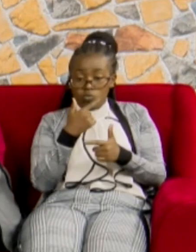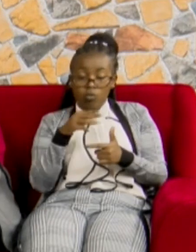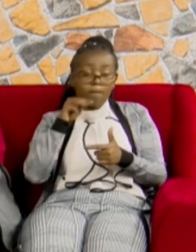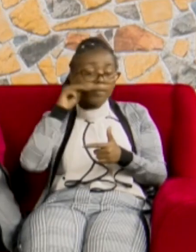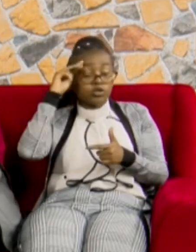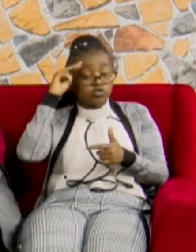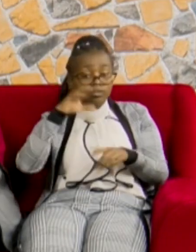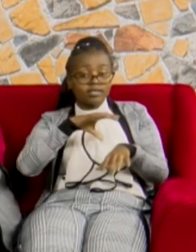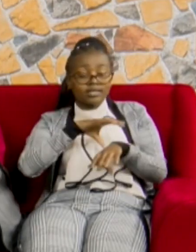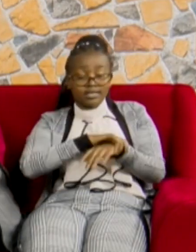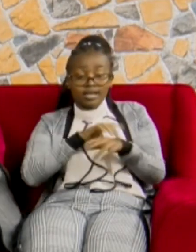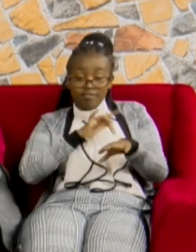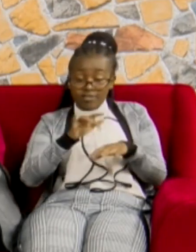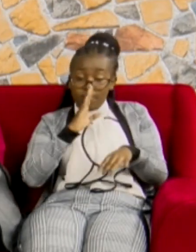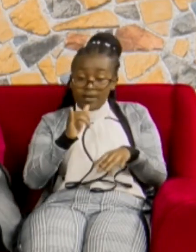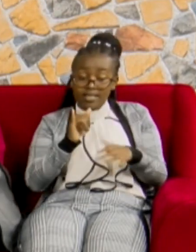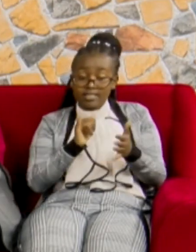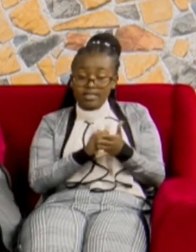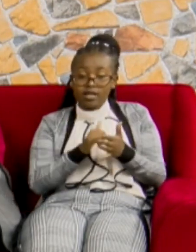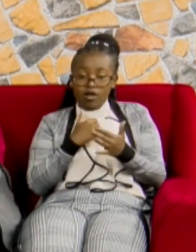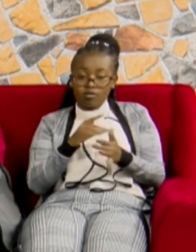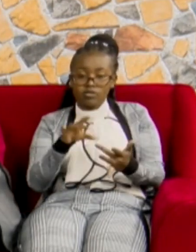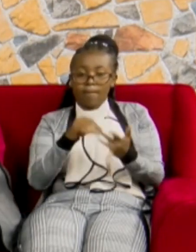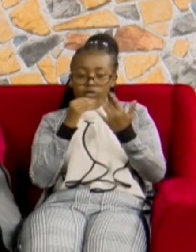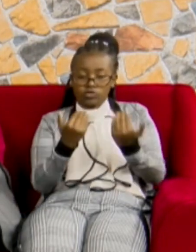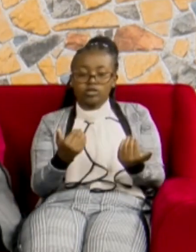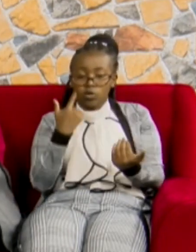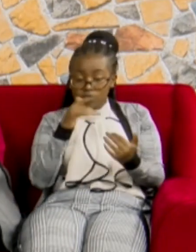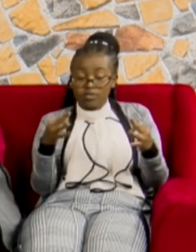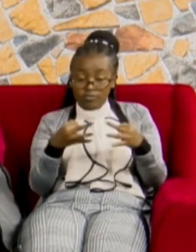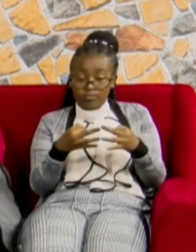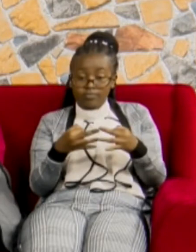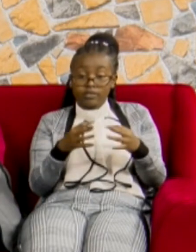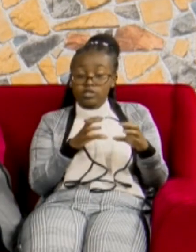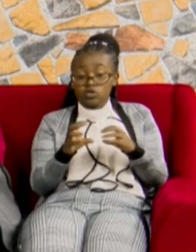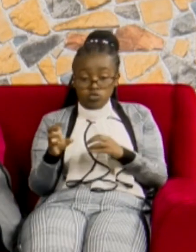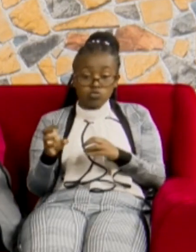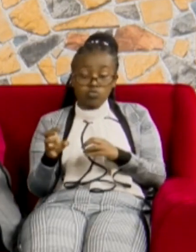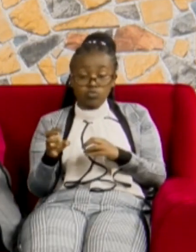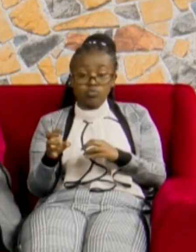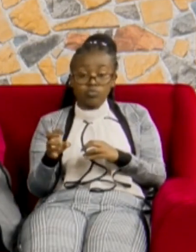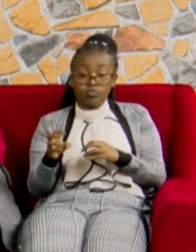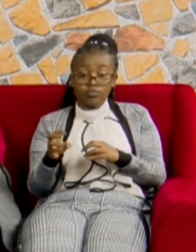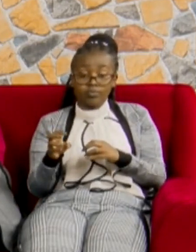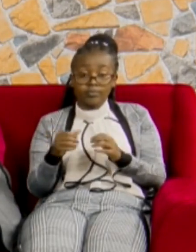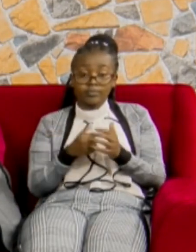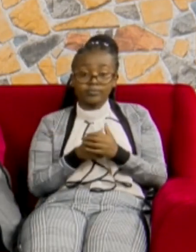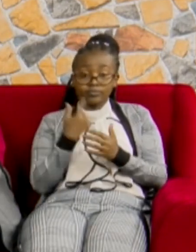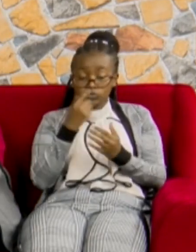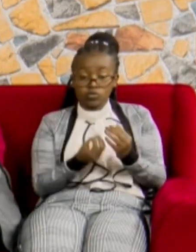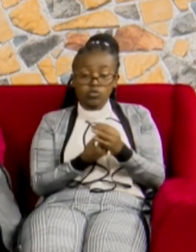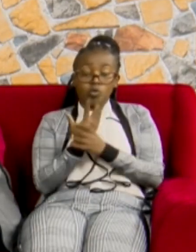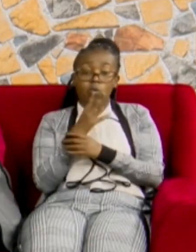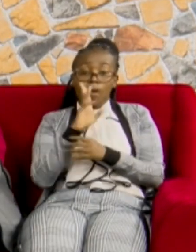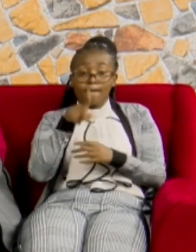matured, do they get affected by the fact that there is a special child in the family? So they actually do, in the studies that have looked at siblings who grow up, but